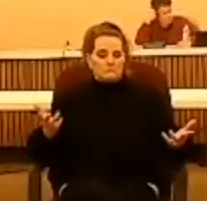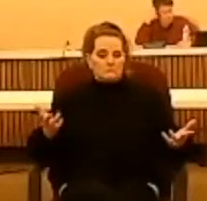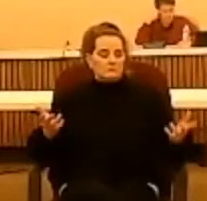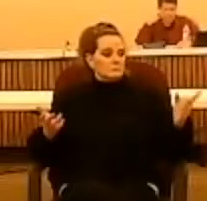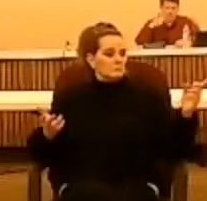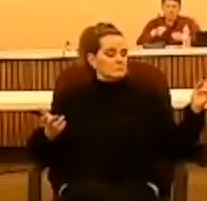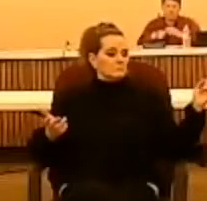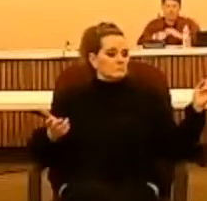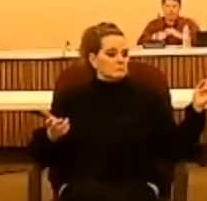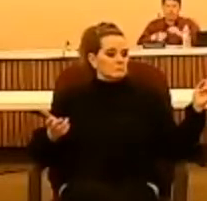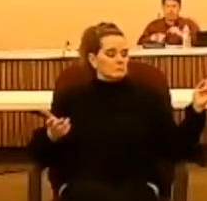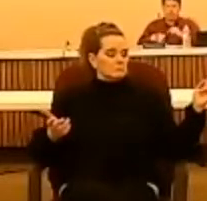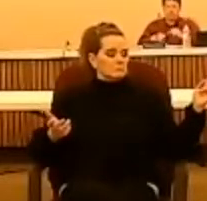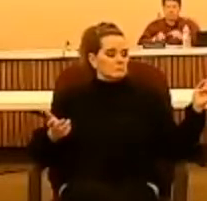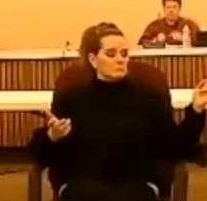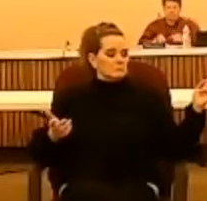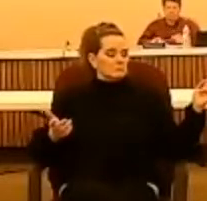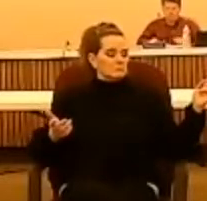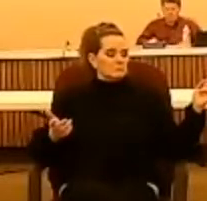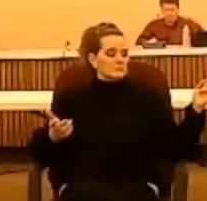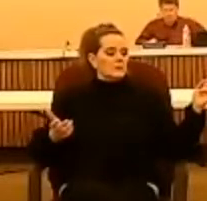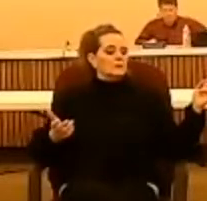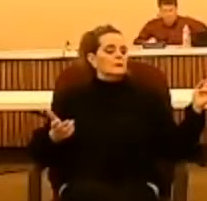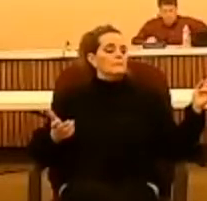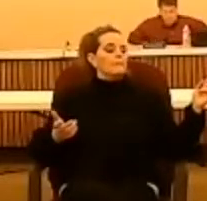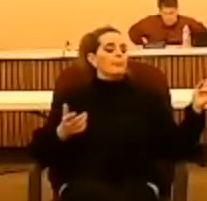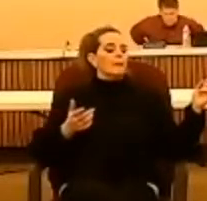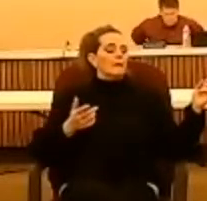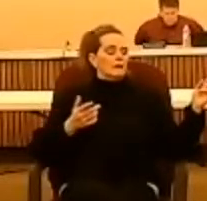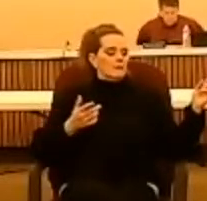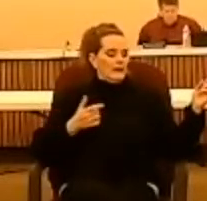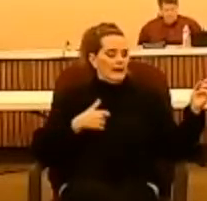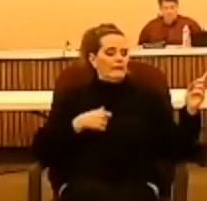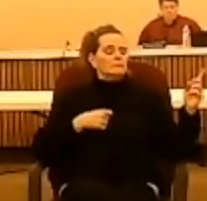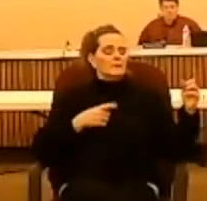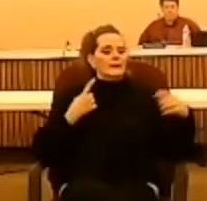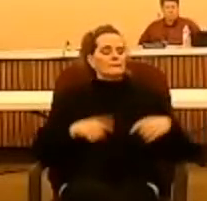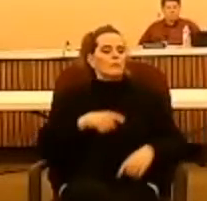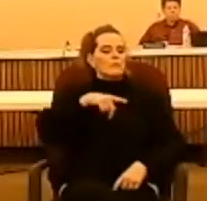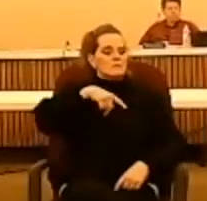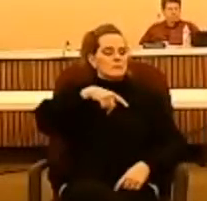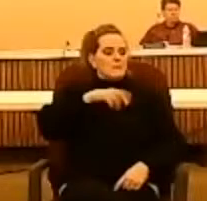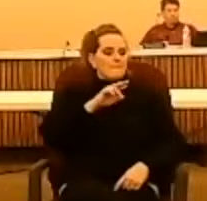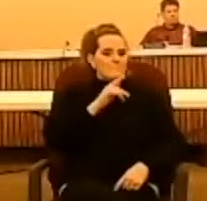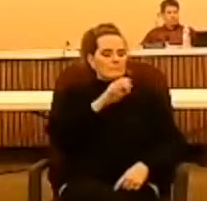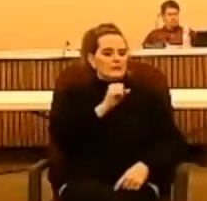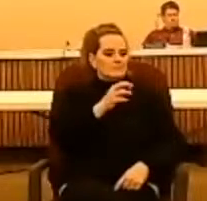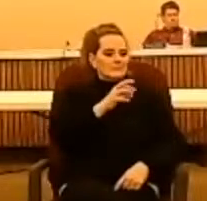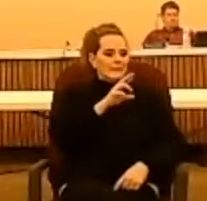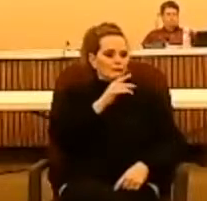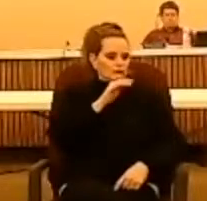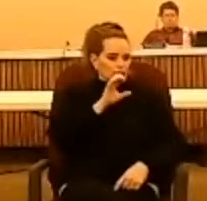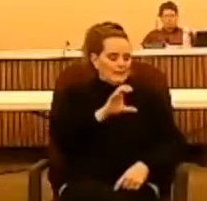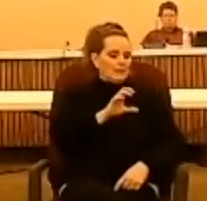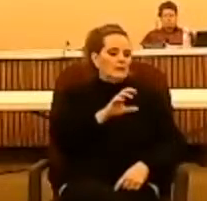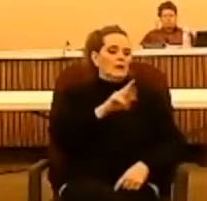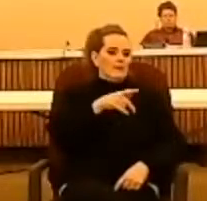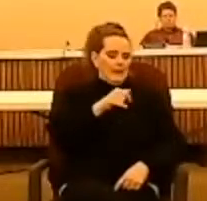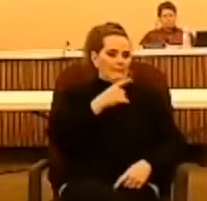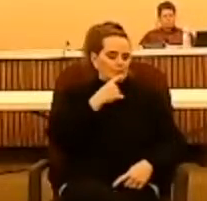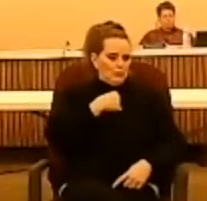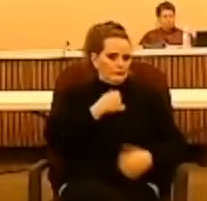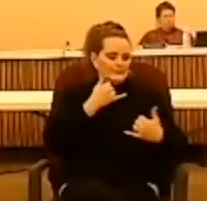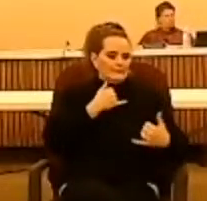I have some committee report from the Parks and Recreation Department that Pam shared with me today, that we